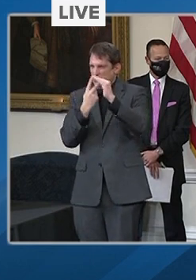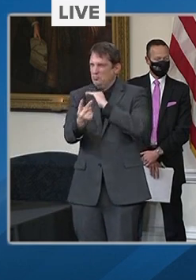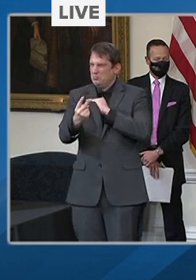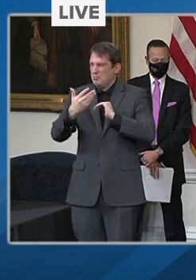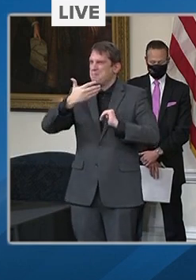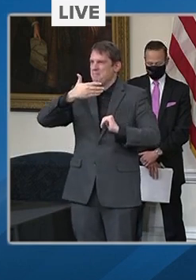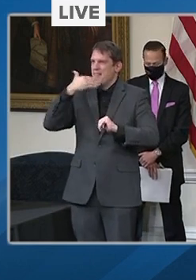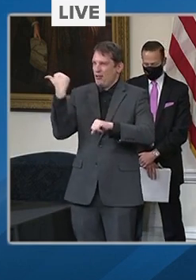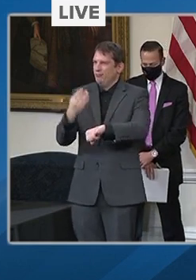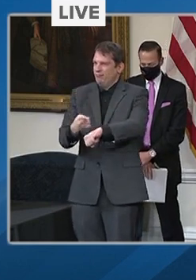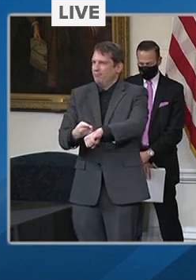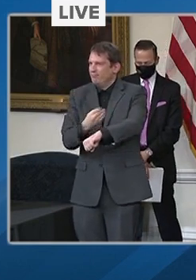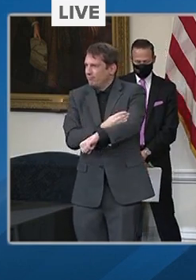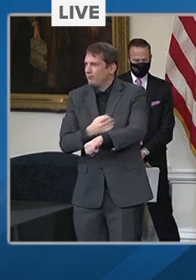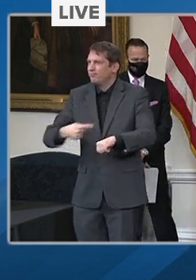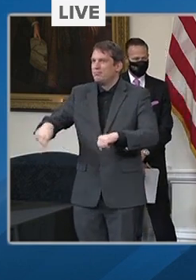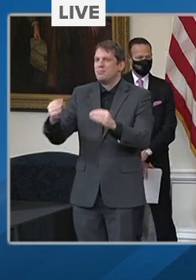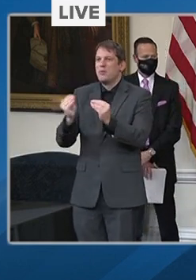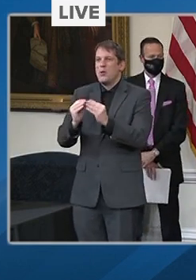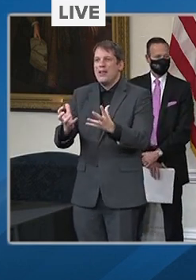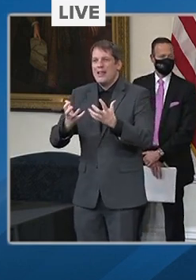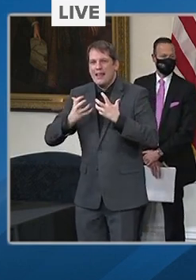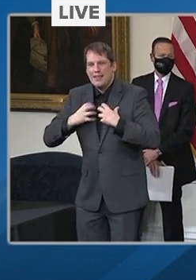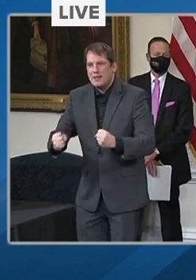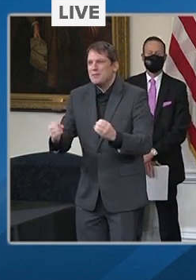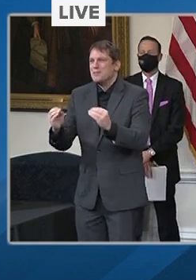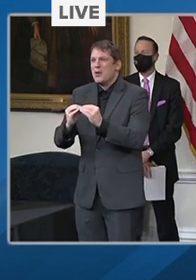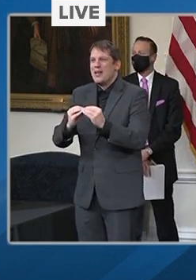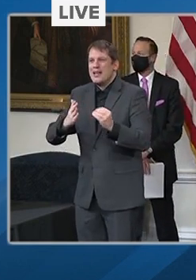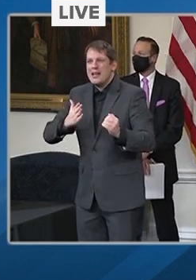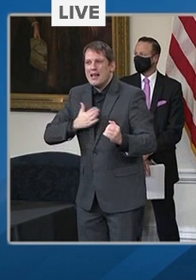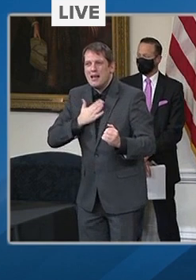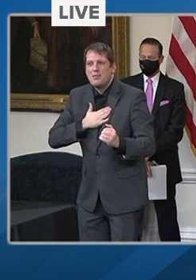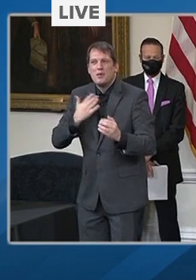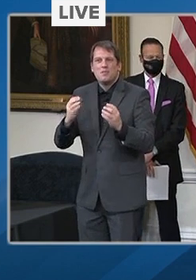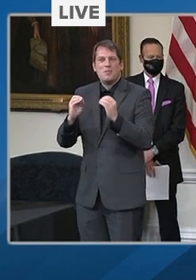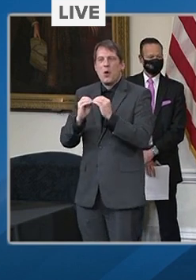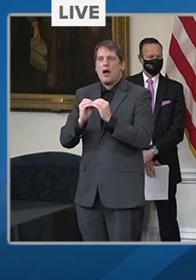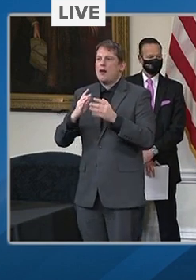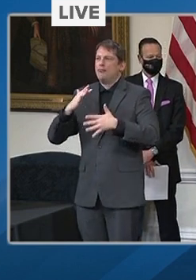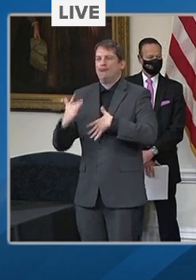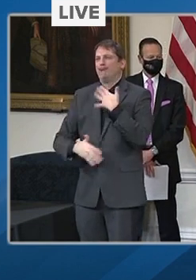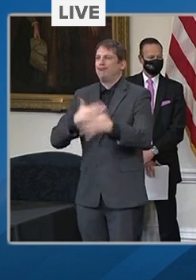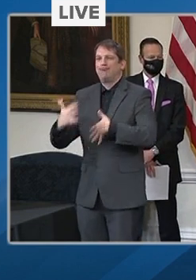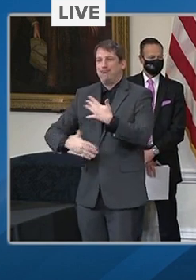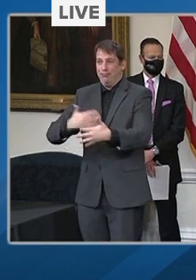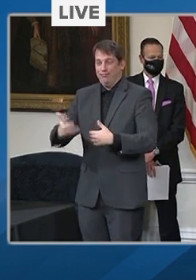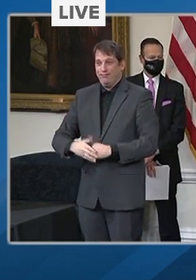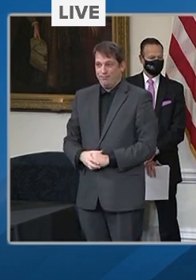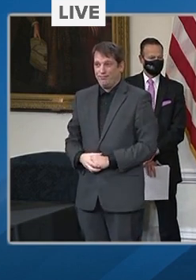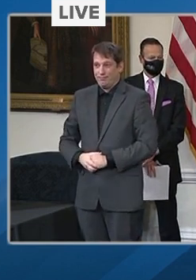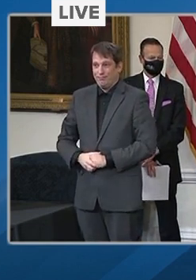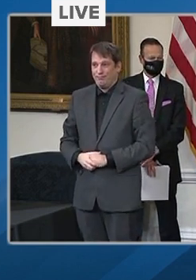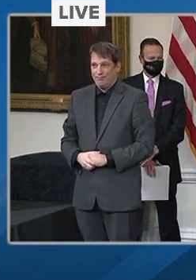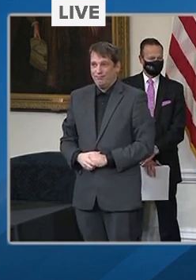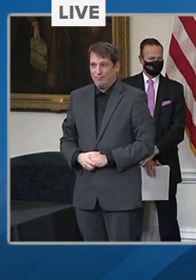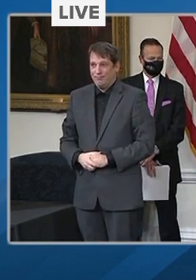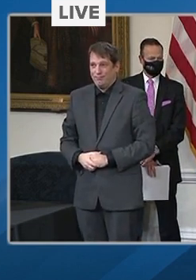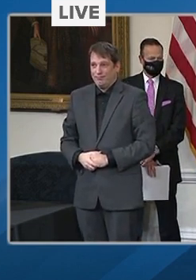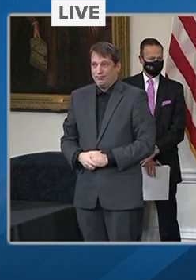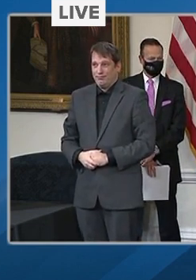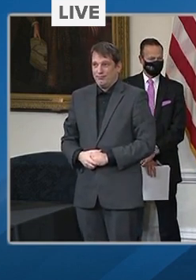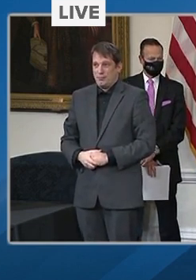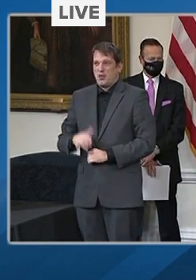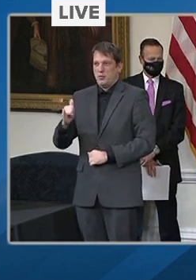healthier, happier, and more prosperous 2021. At this time, I'm going to turn it over to Transportation